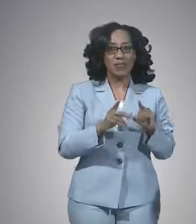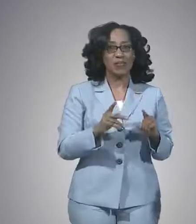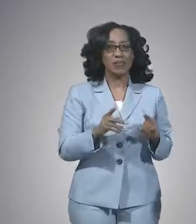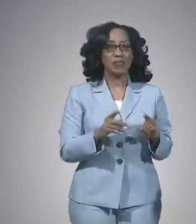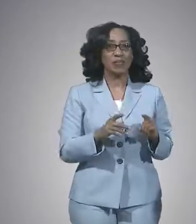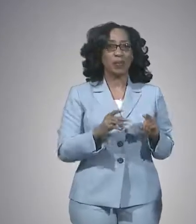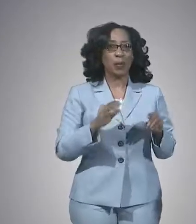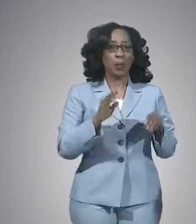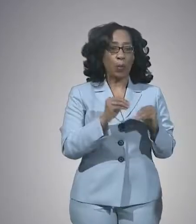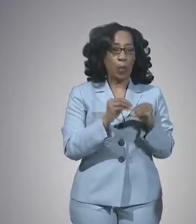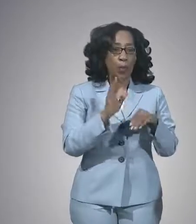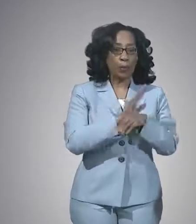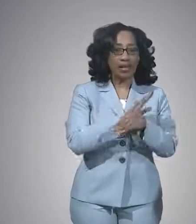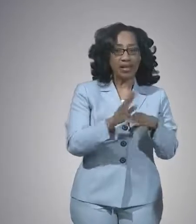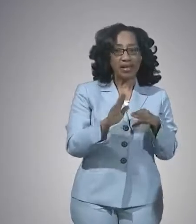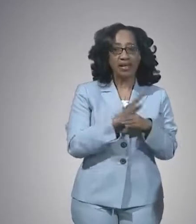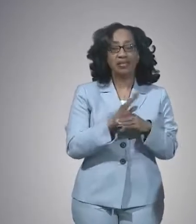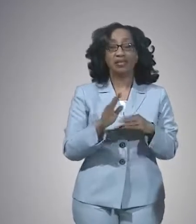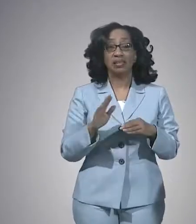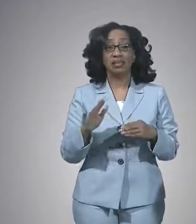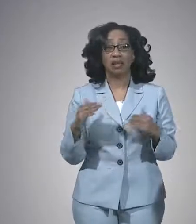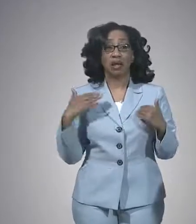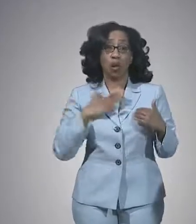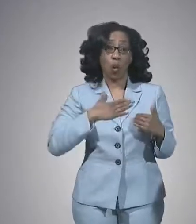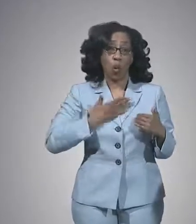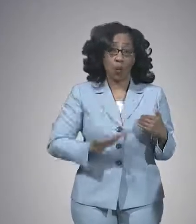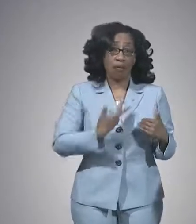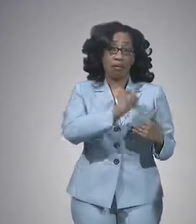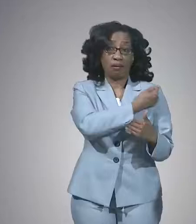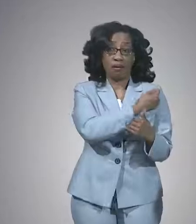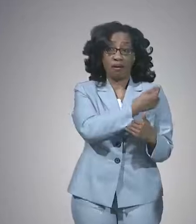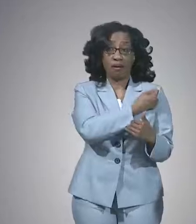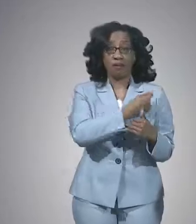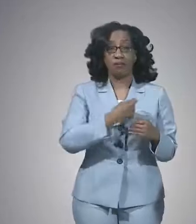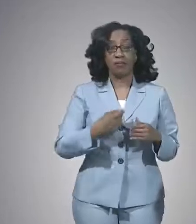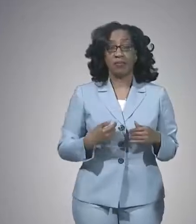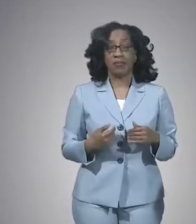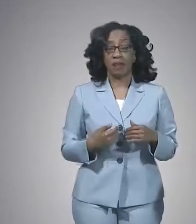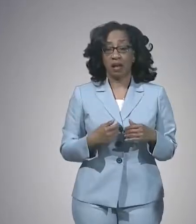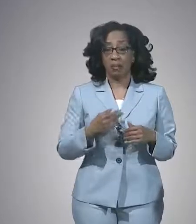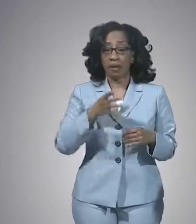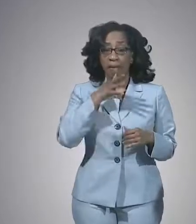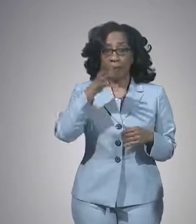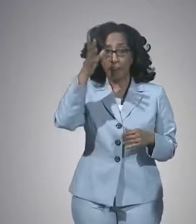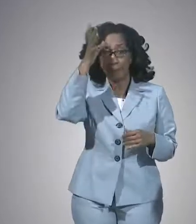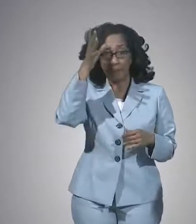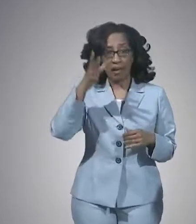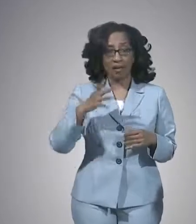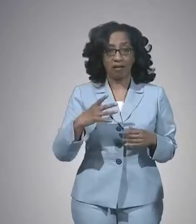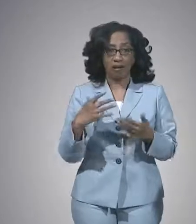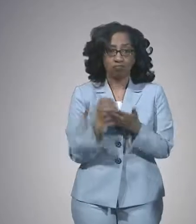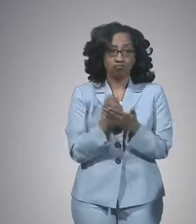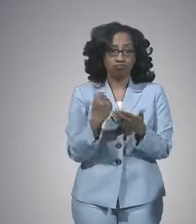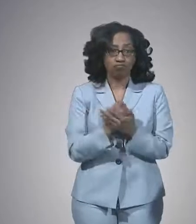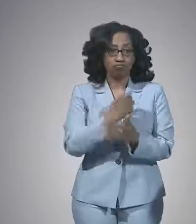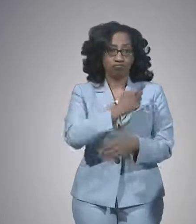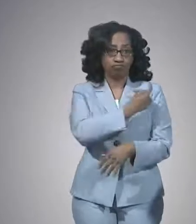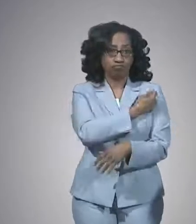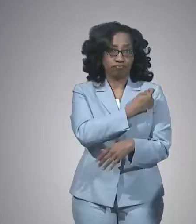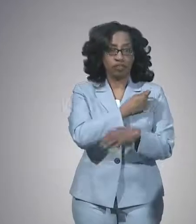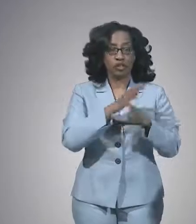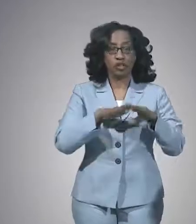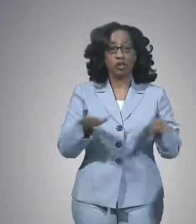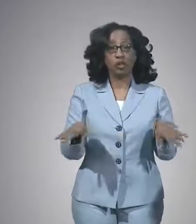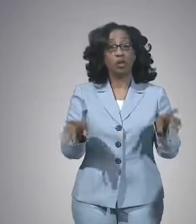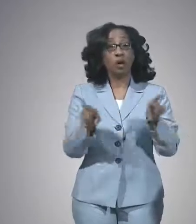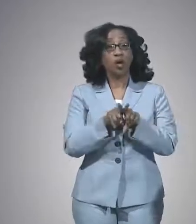community who are able to give this vaccine to parents who are ready to take advantage of this opportunity. The other thing I would say